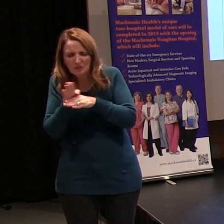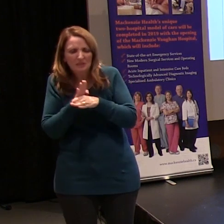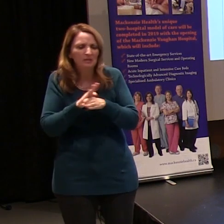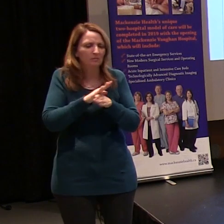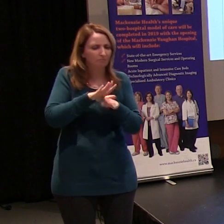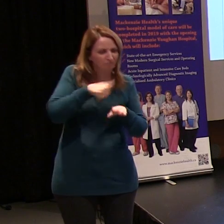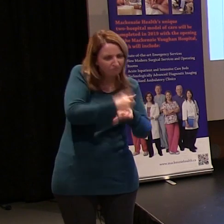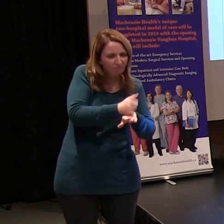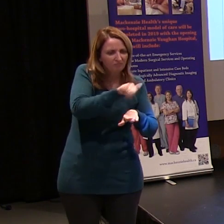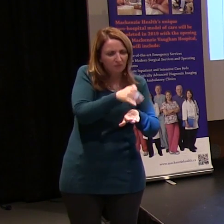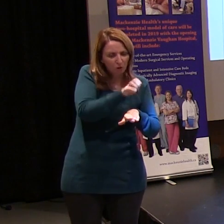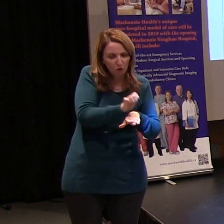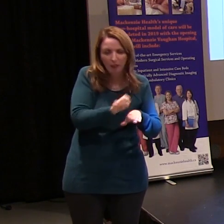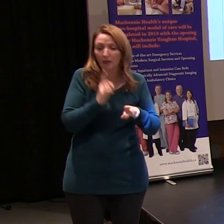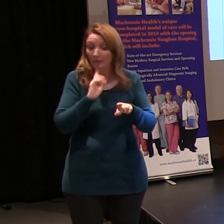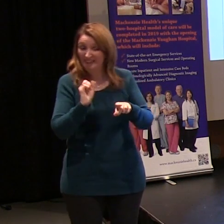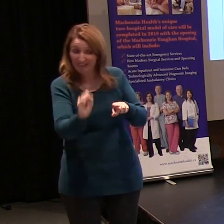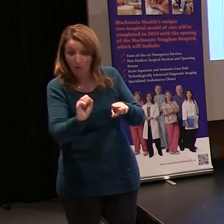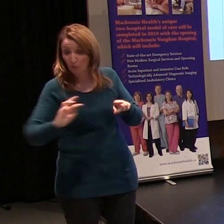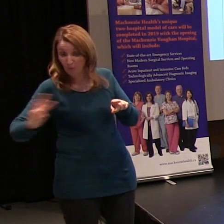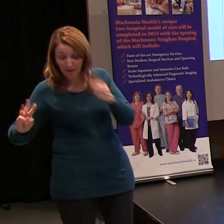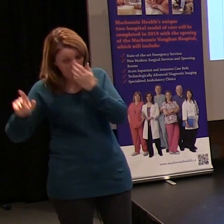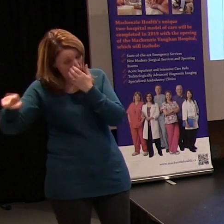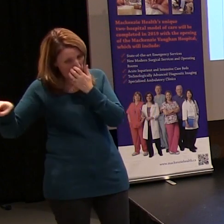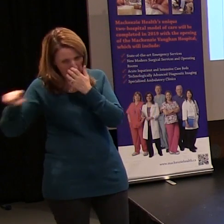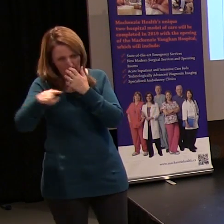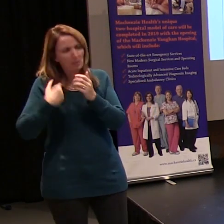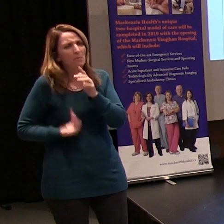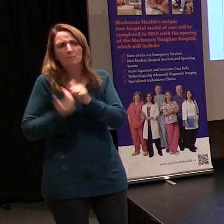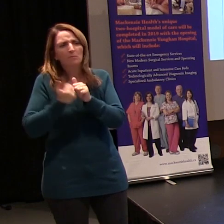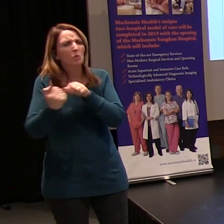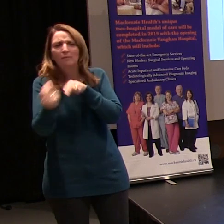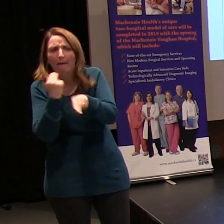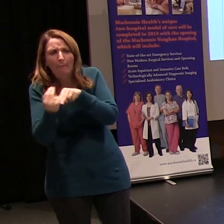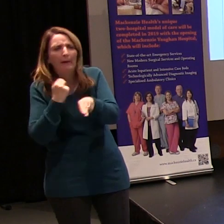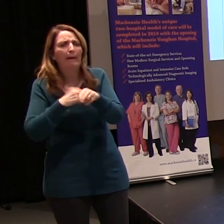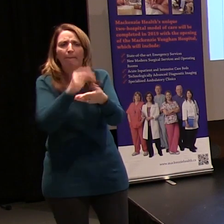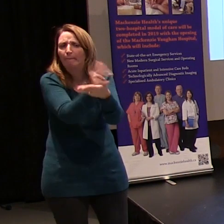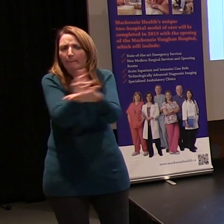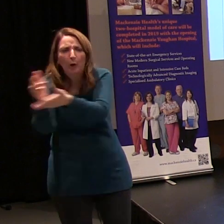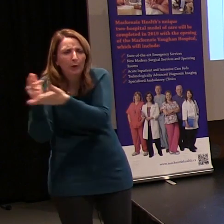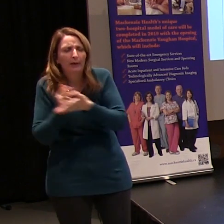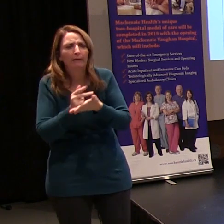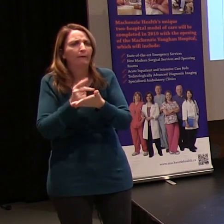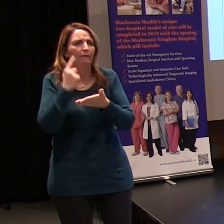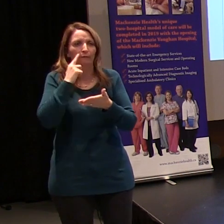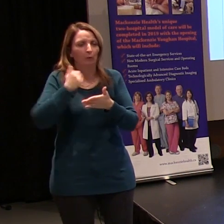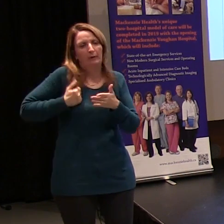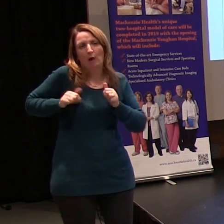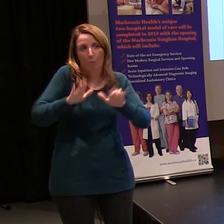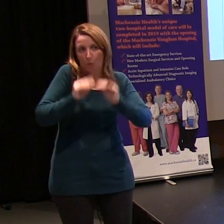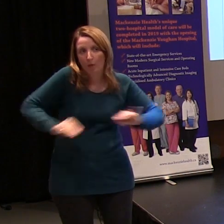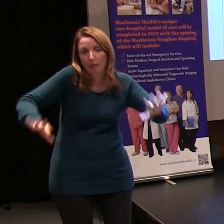but really on the south, on in the west, you have highway and you have a huge parking lot for Wonderland. What you